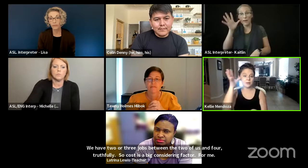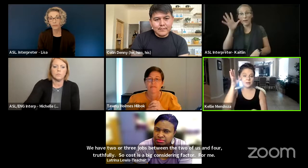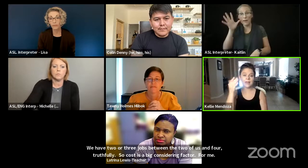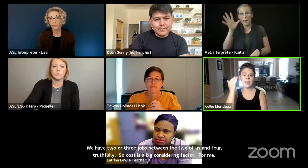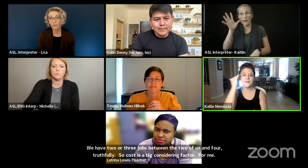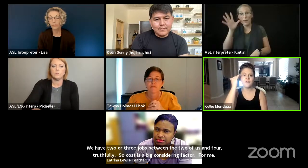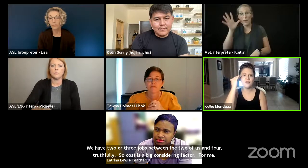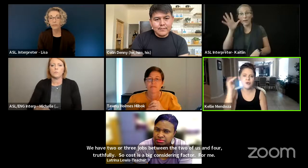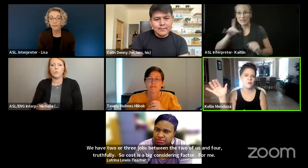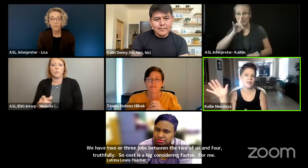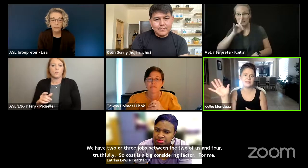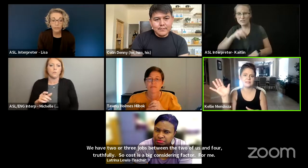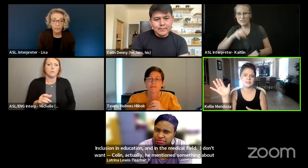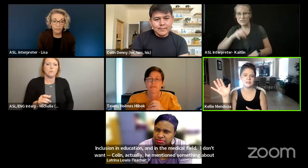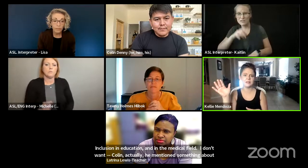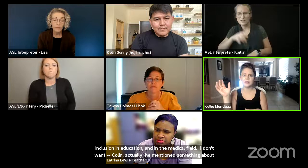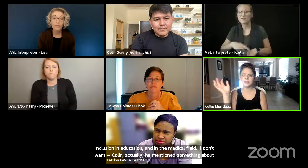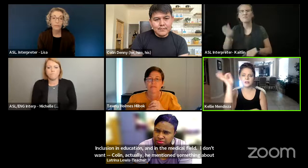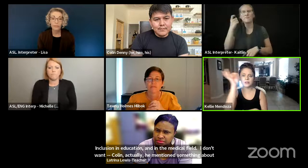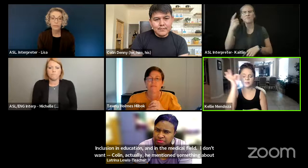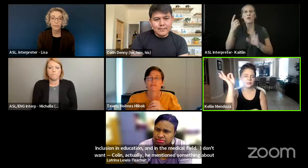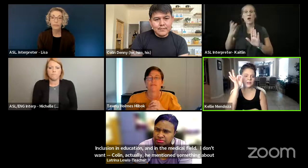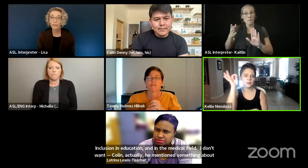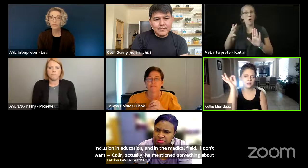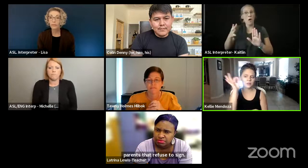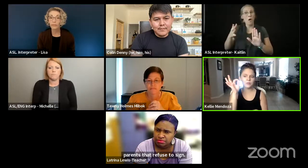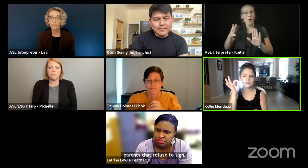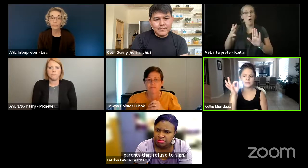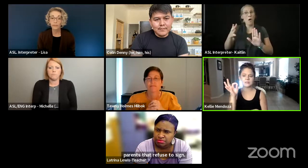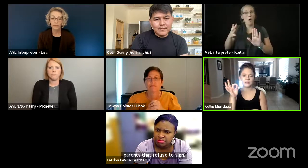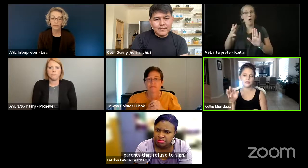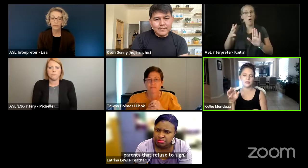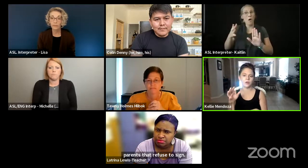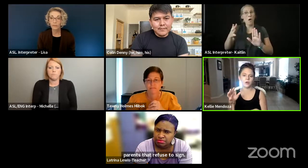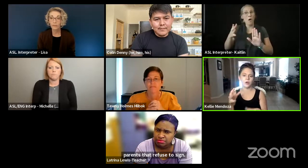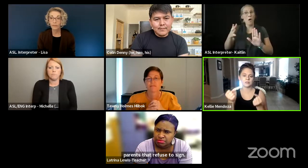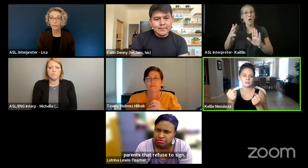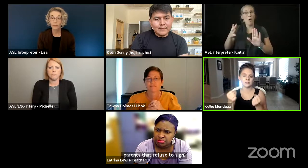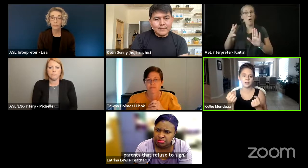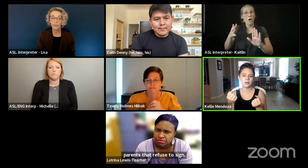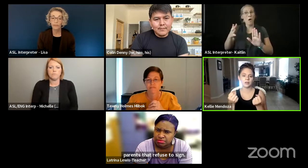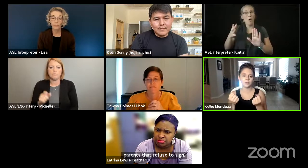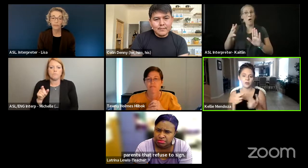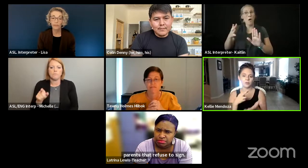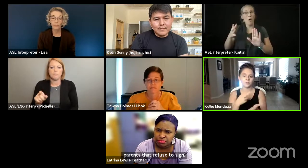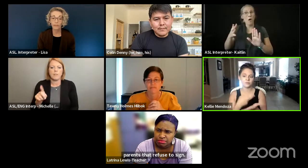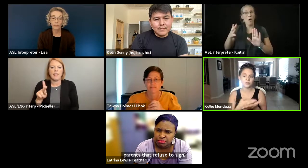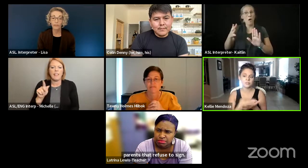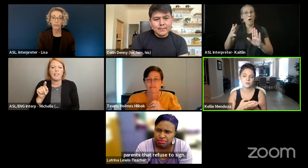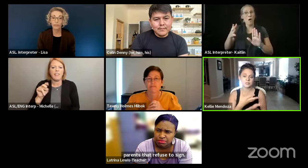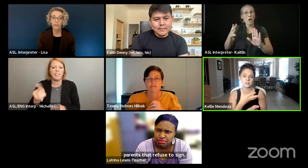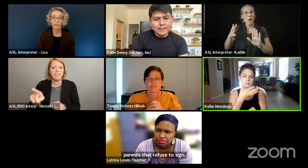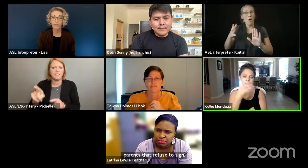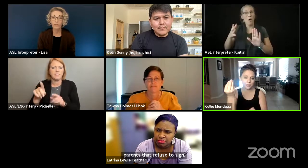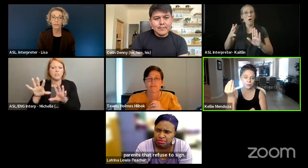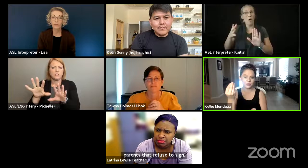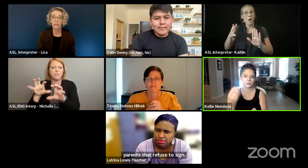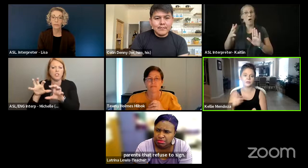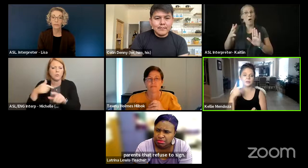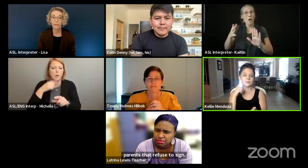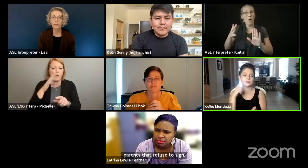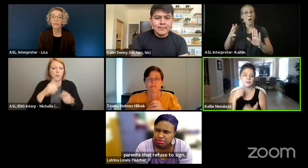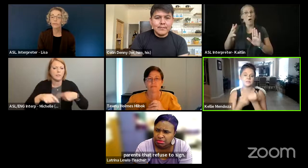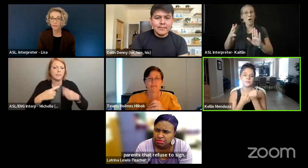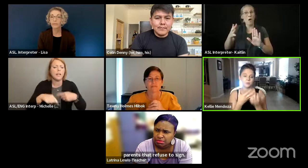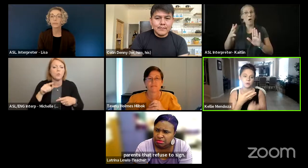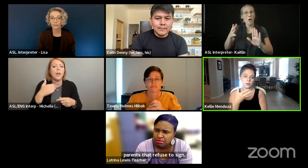many parents that have no idea. They're completely clueless that there are signing resources out there,